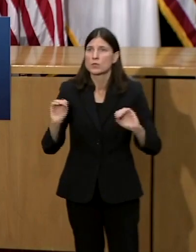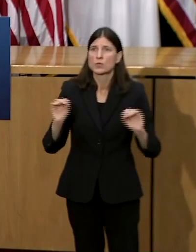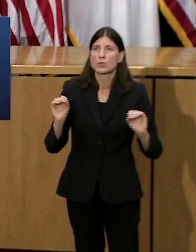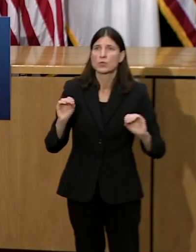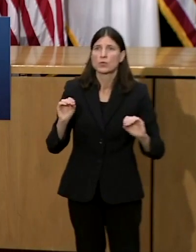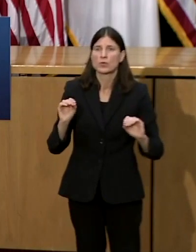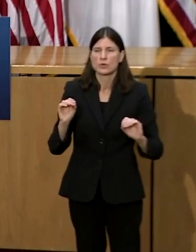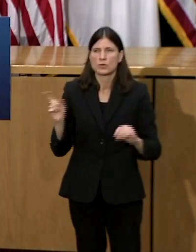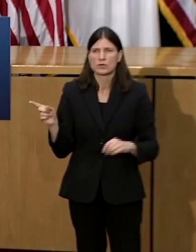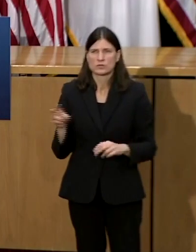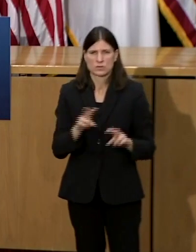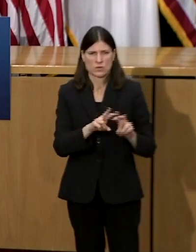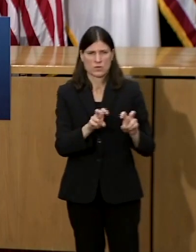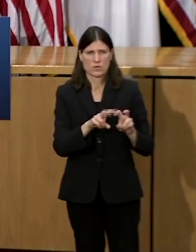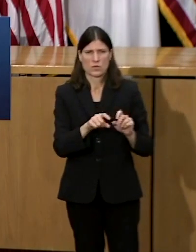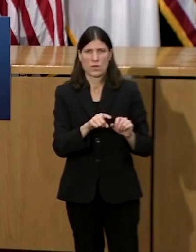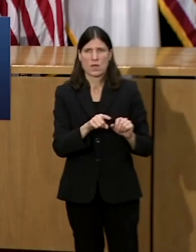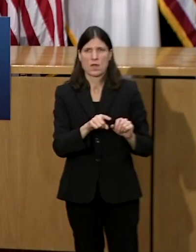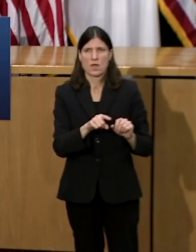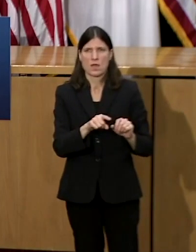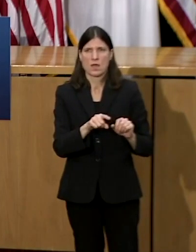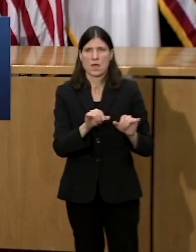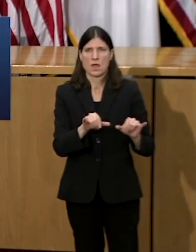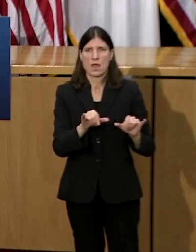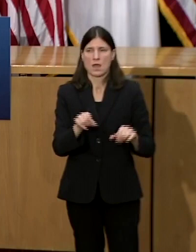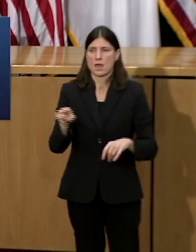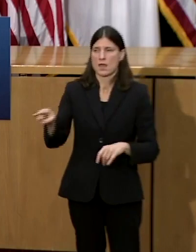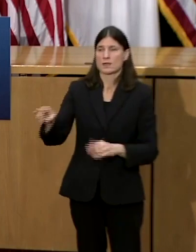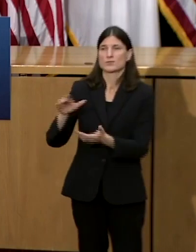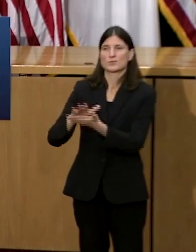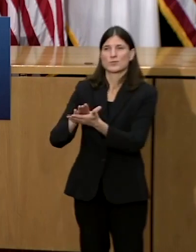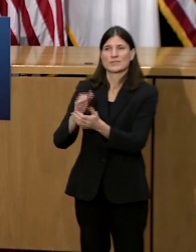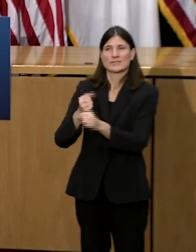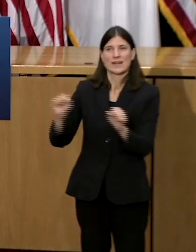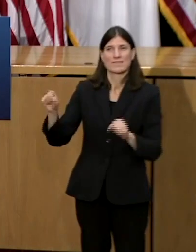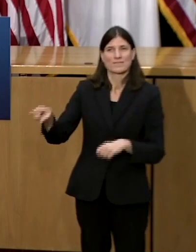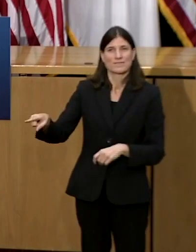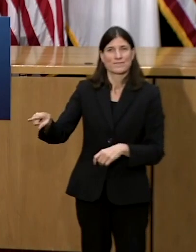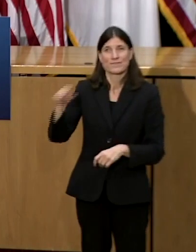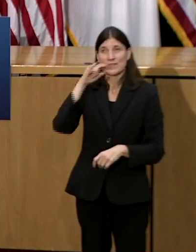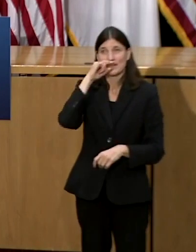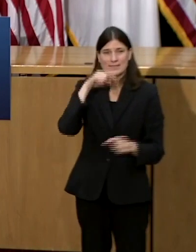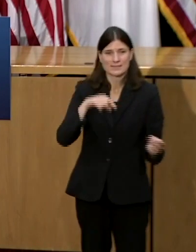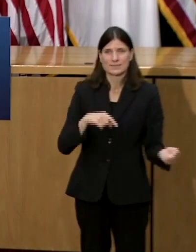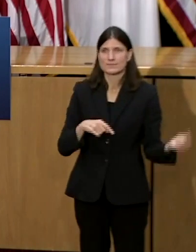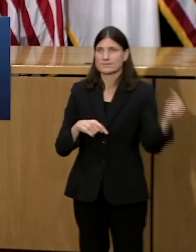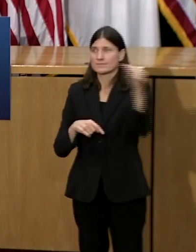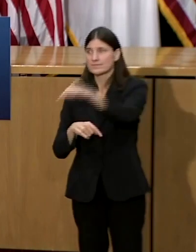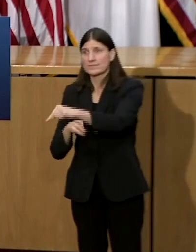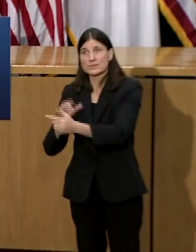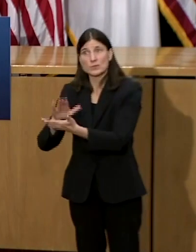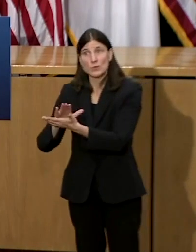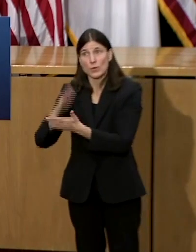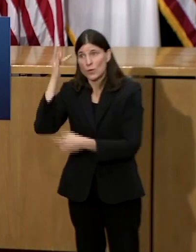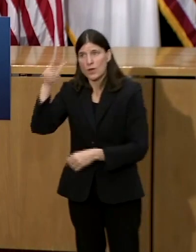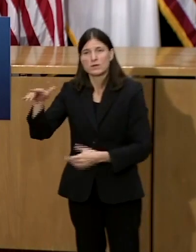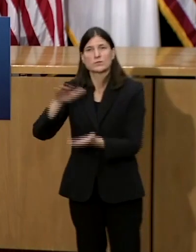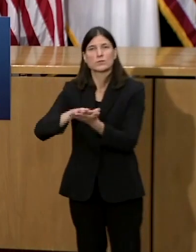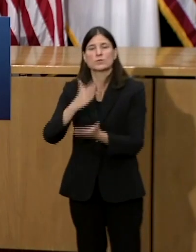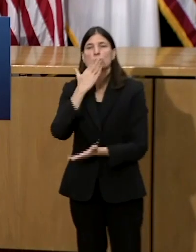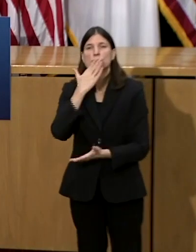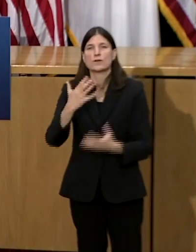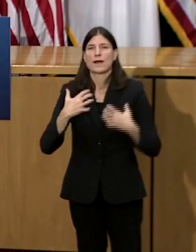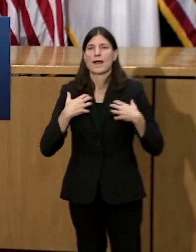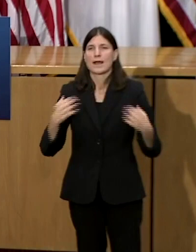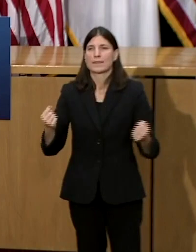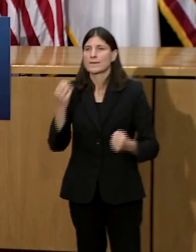chronic diseases like diabetes or asthma. Schools are places where children get extra healthy meals when food is scarce at home. And